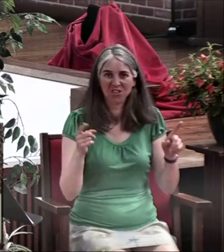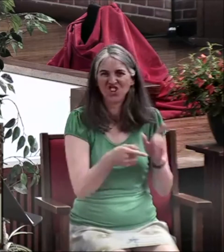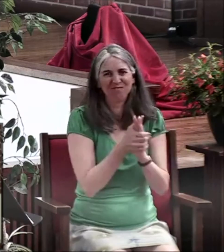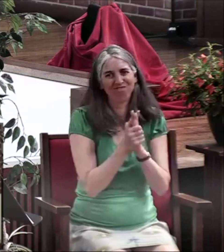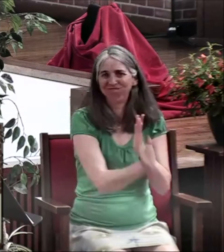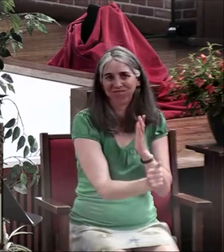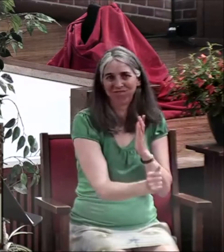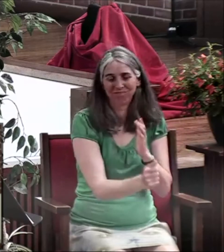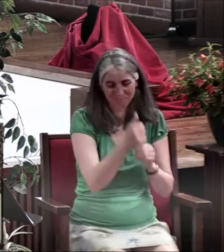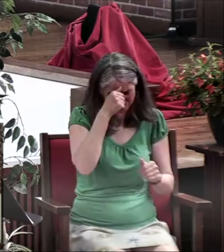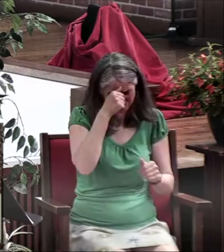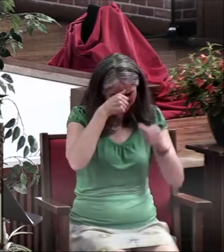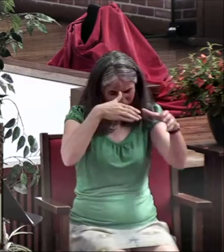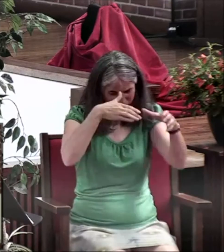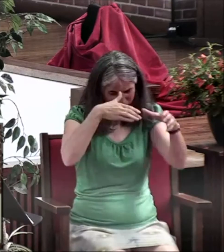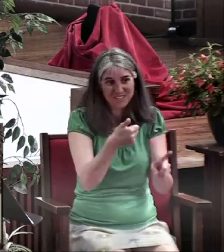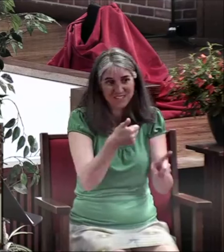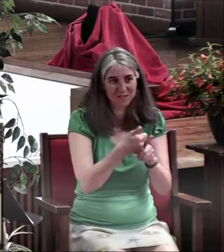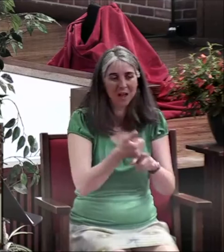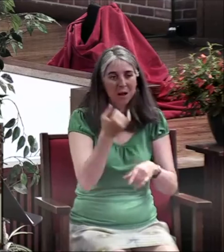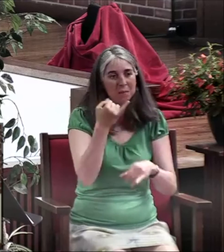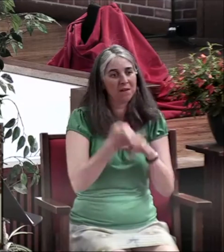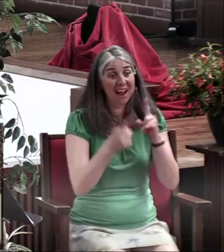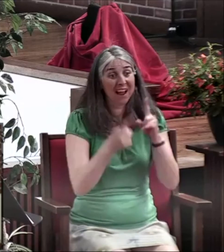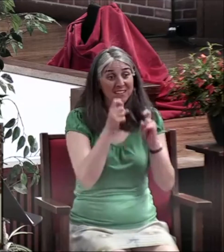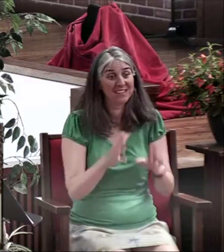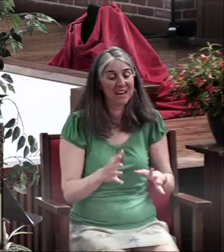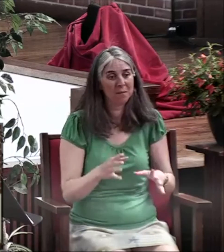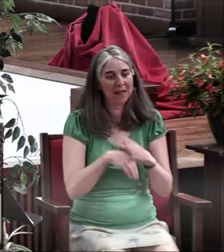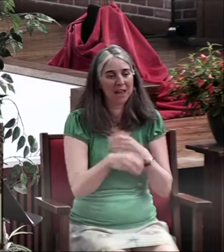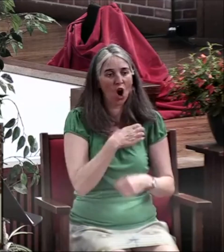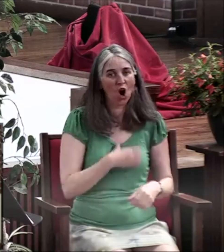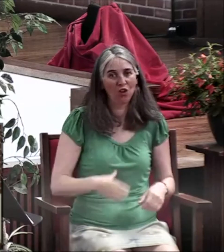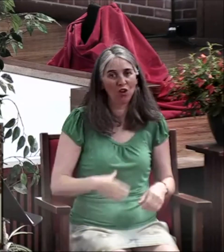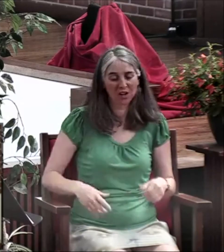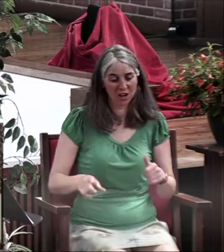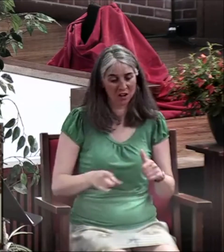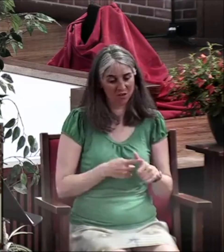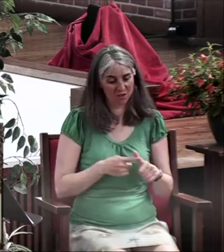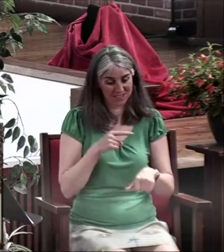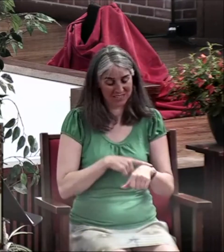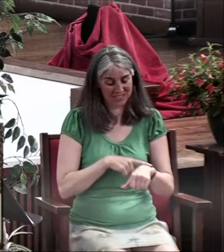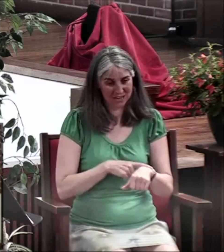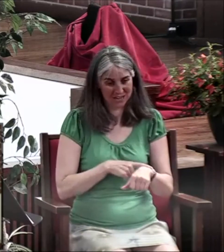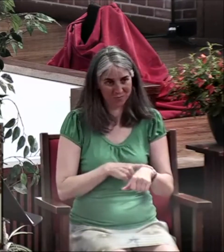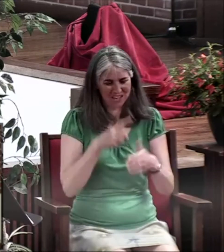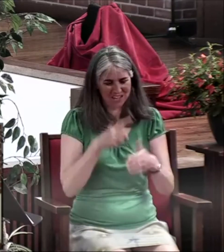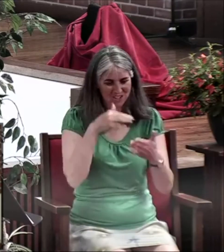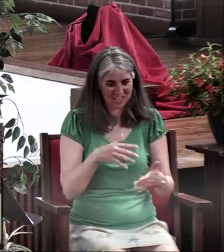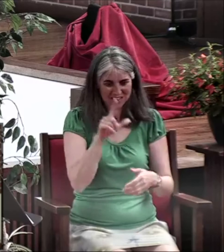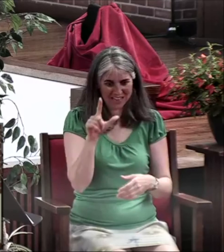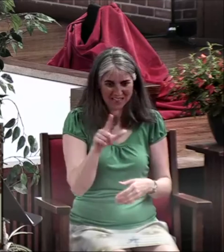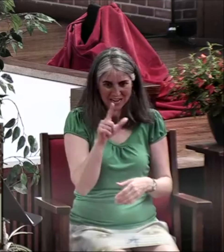people. Well, for her final exam there at Harvard, first final exam, suddenly that evening in the library, she